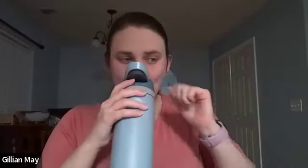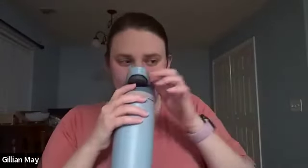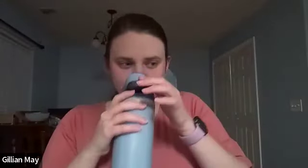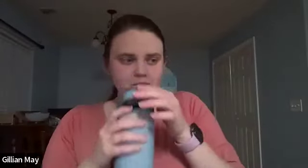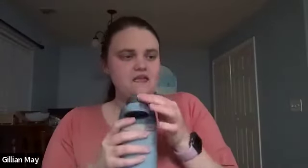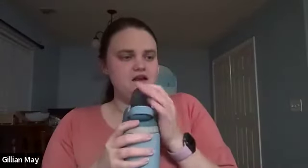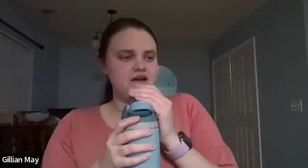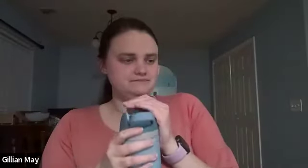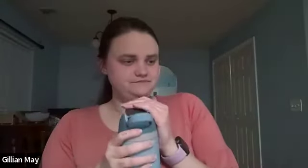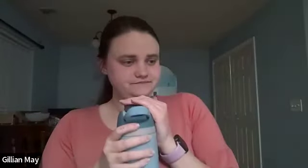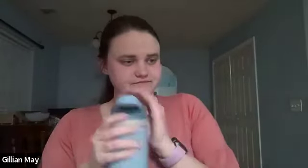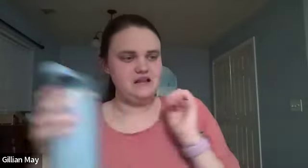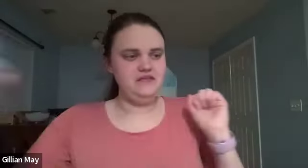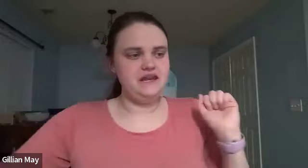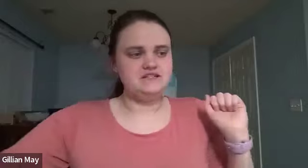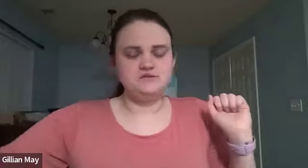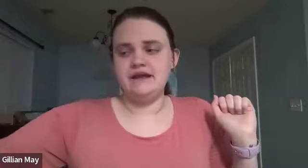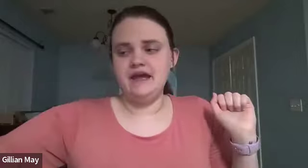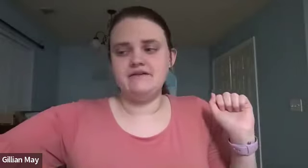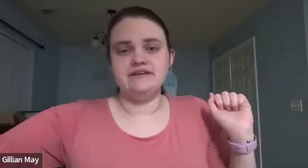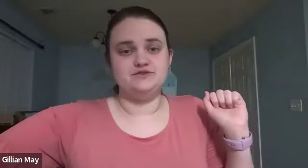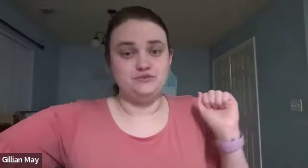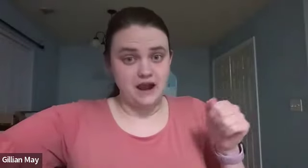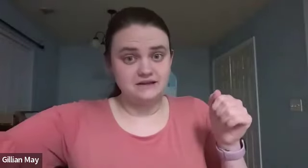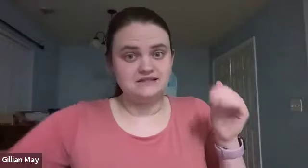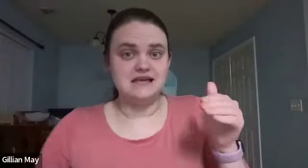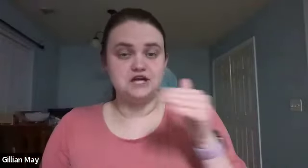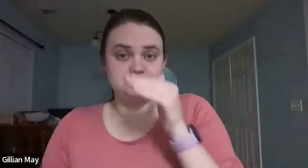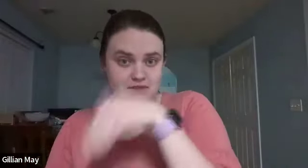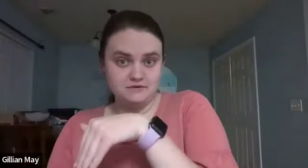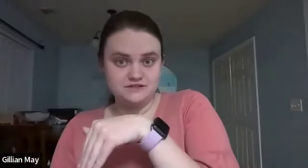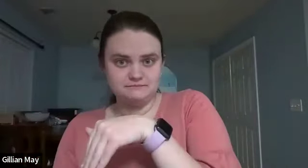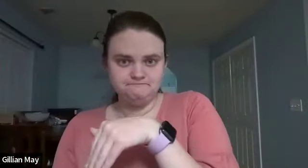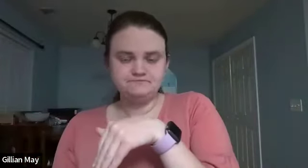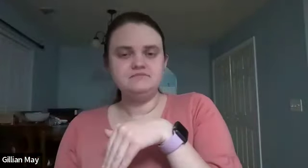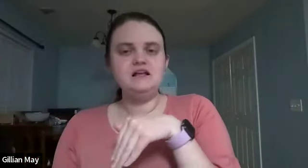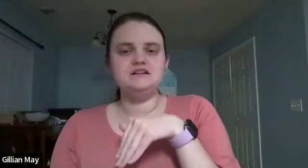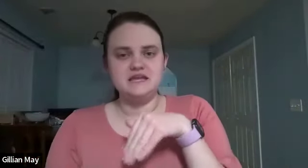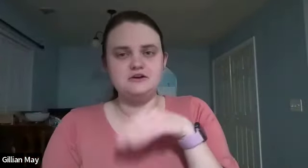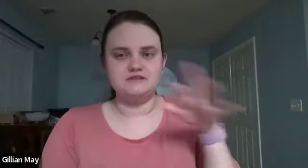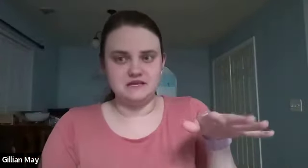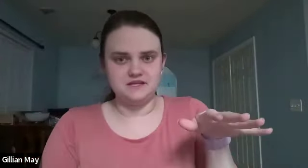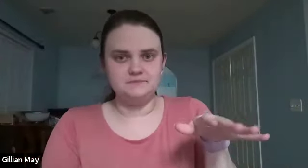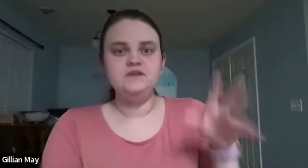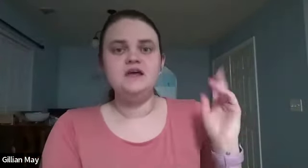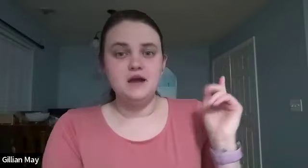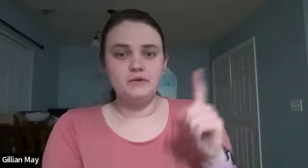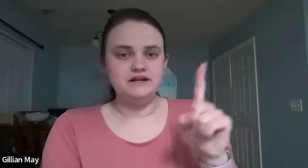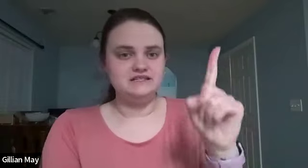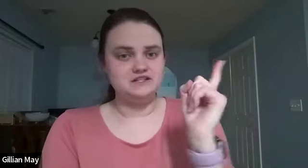All right. The next one I have is rat/mouse. because they are the same sign. And what it is, it's going to